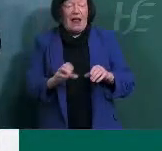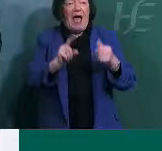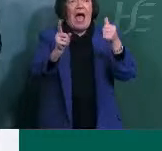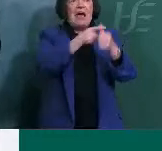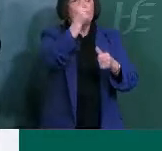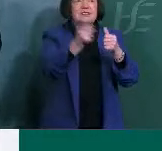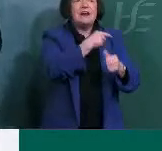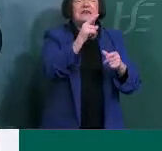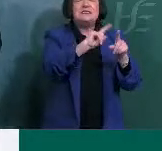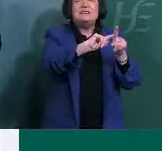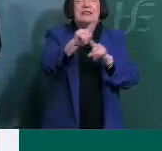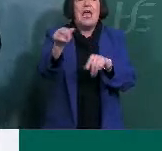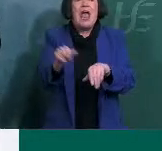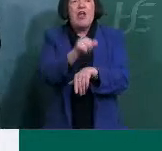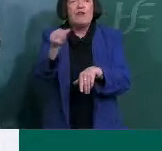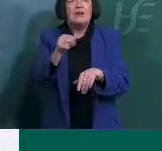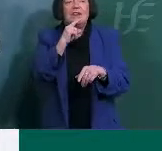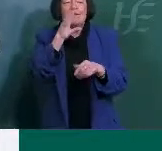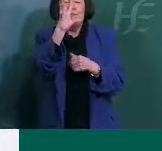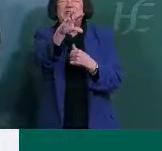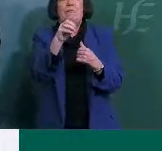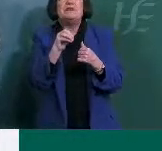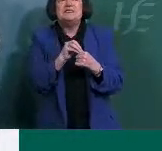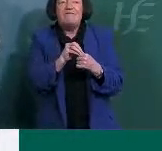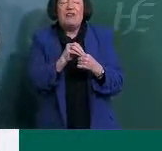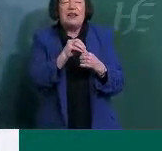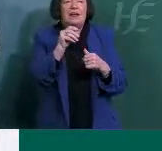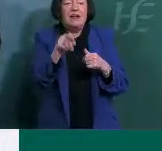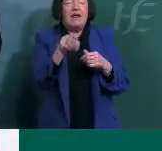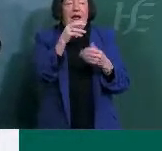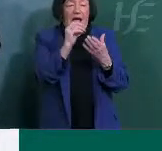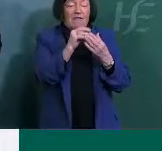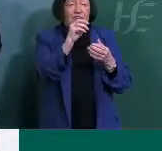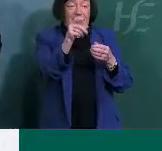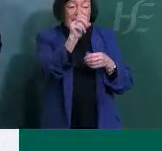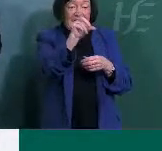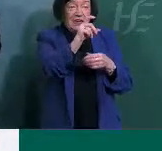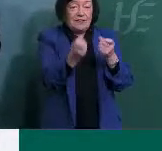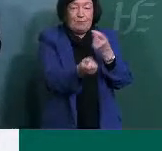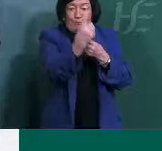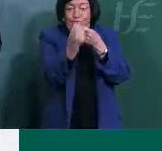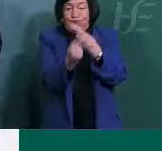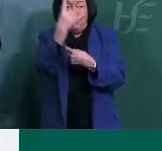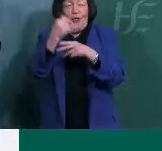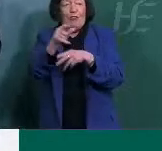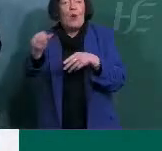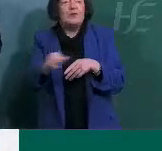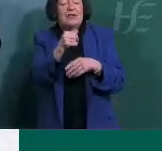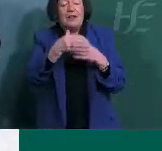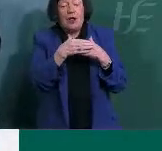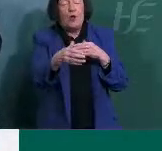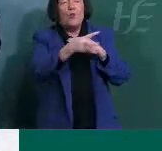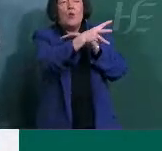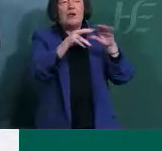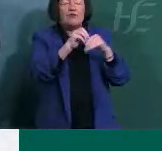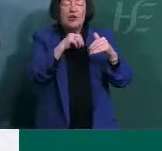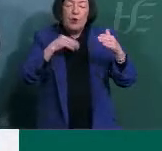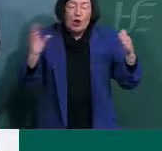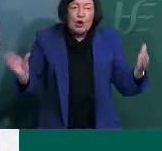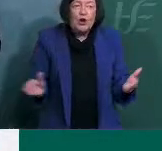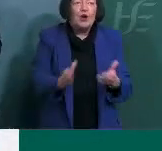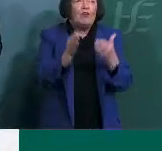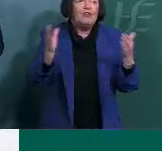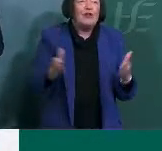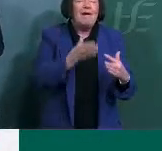advertisements in certain areas, but also more specifically as well, there are pop-up clinics being operated in some of those areas over the coming weeks just to try and encourage